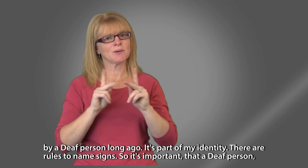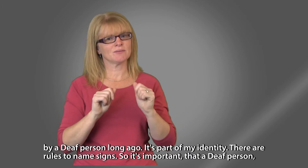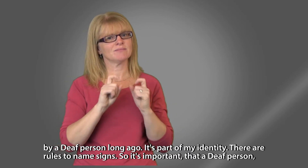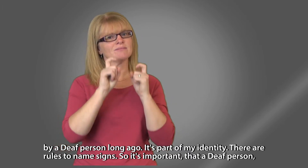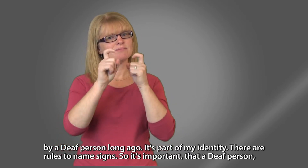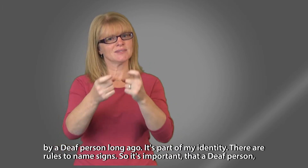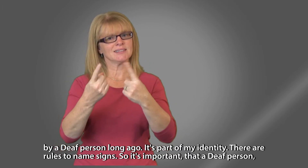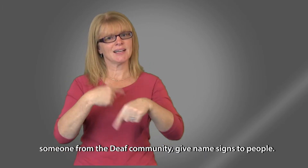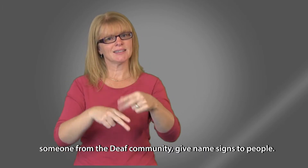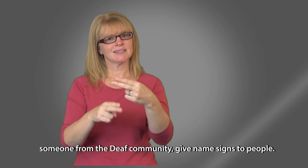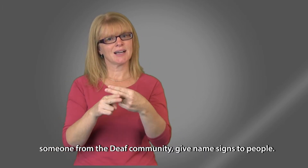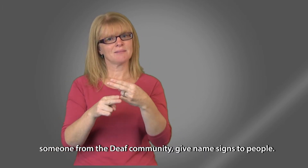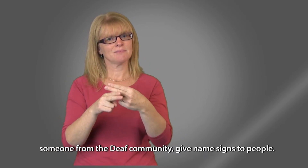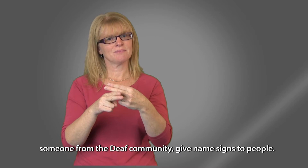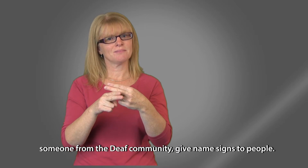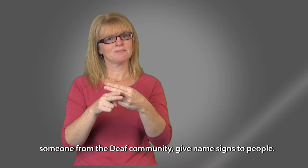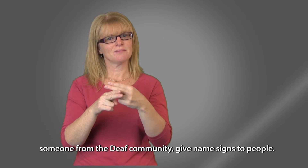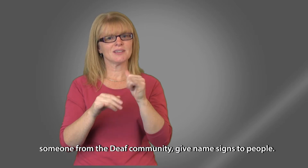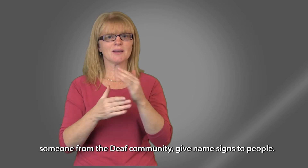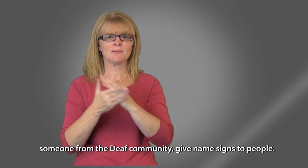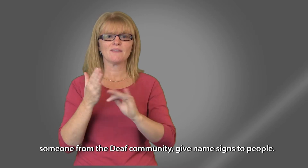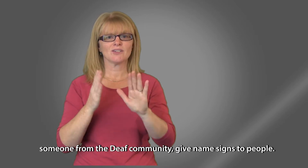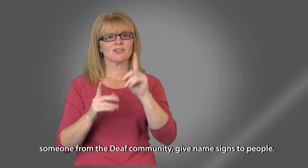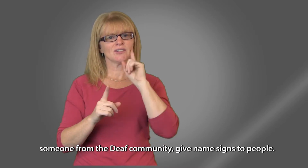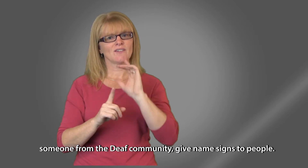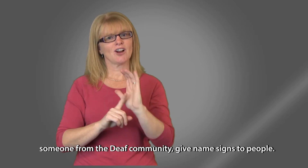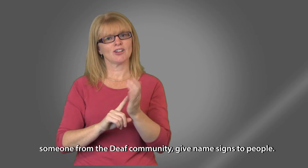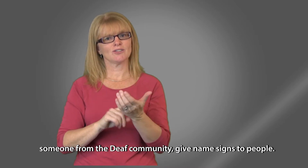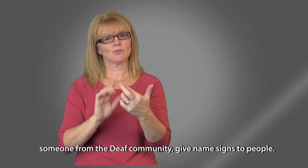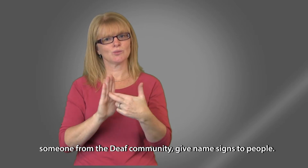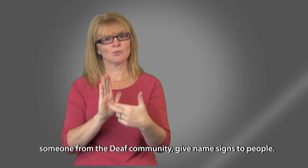person, someone from the Deaf community, give name signs to people.